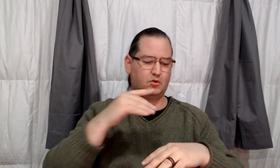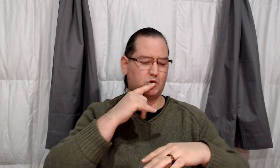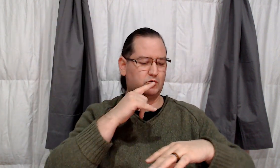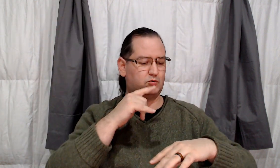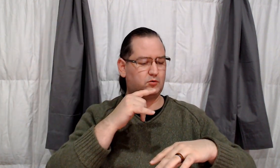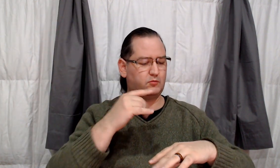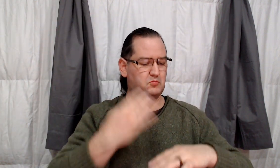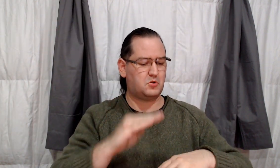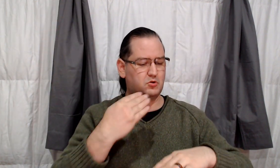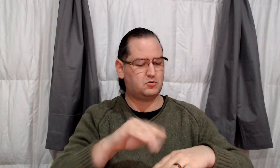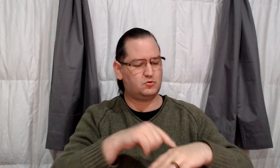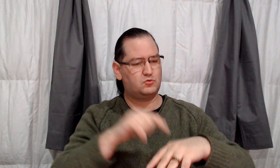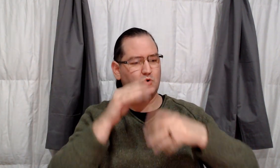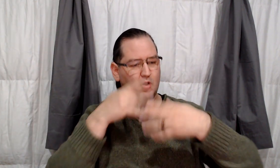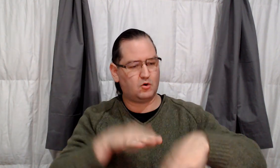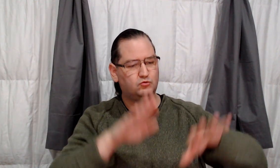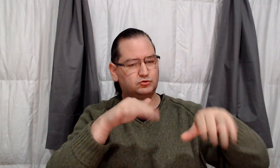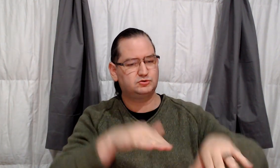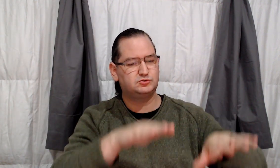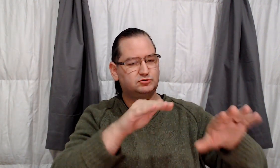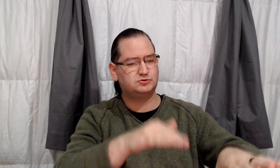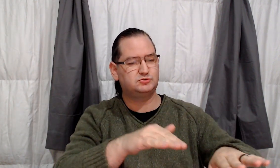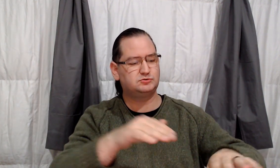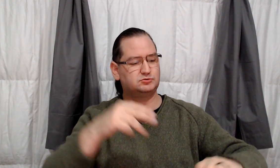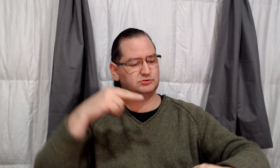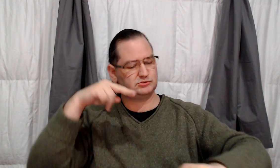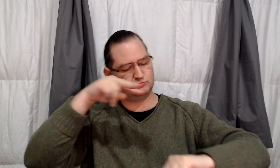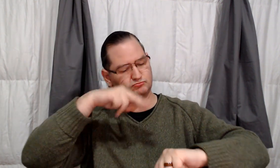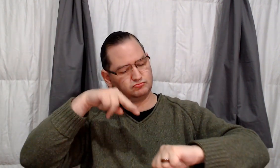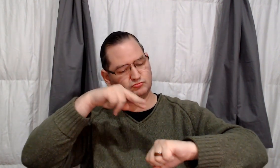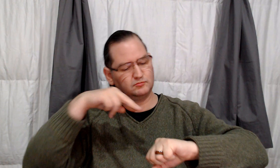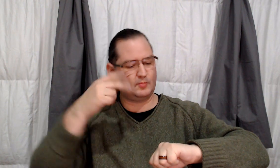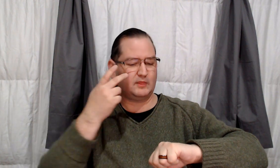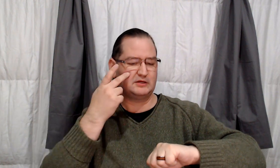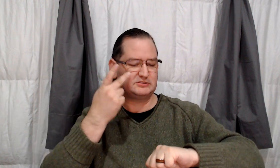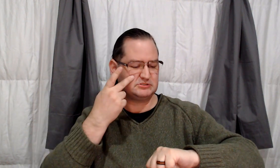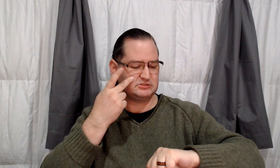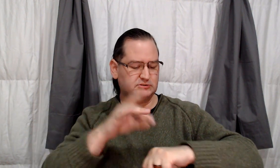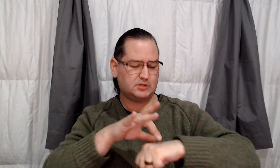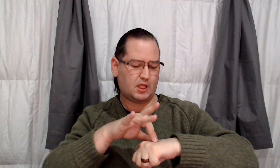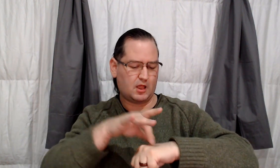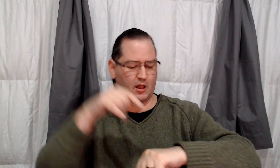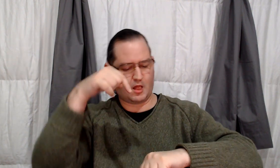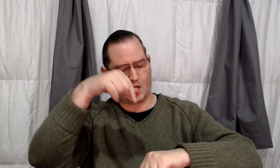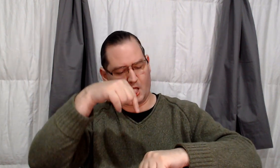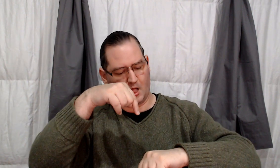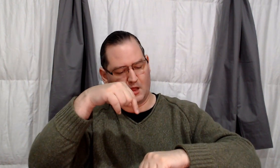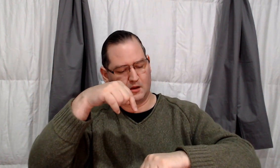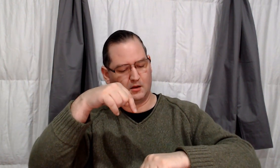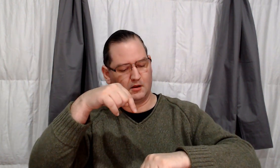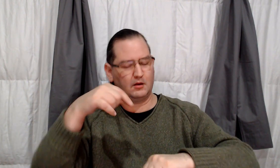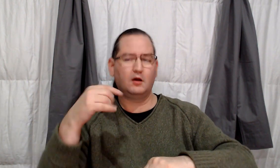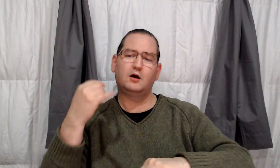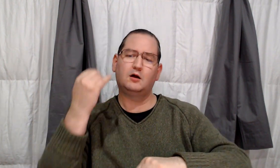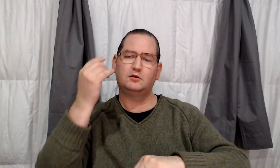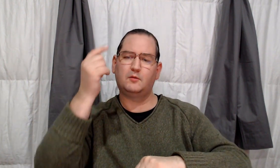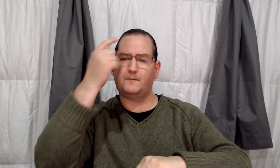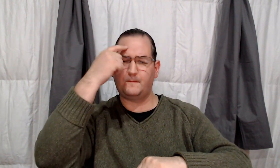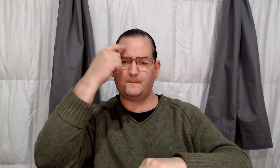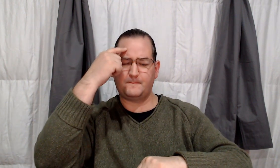you. Now, in your mind's eye, I want you to see a target, like an archery target, a massive target down